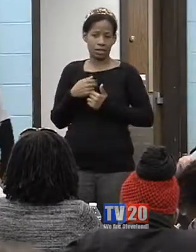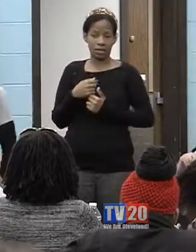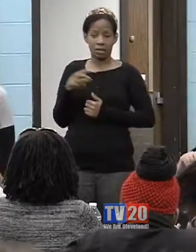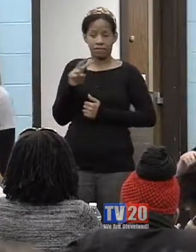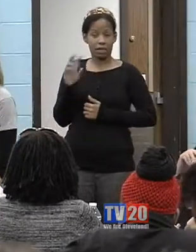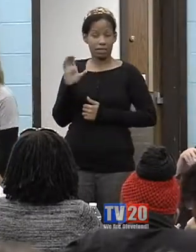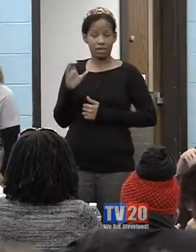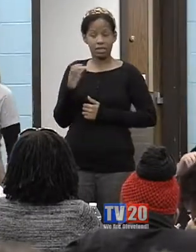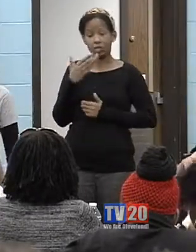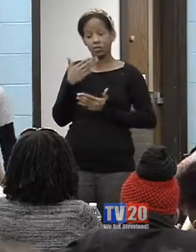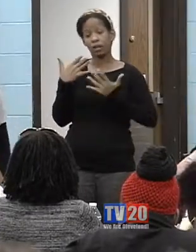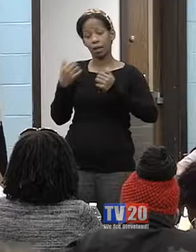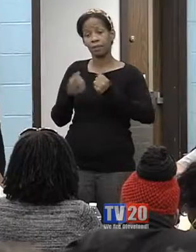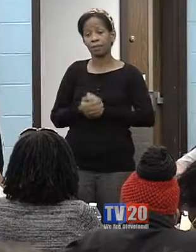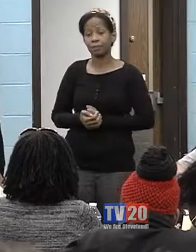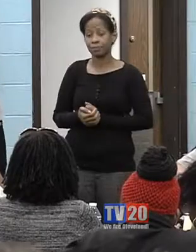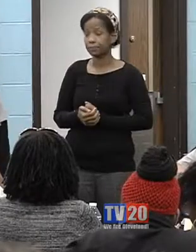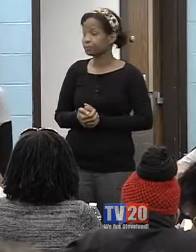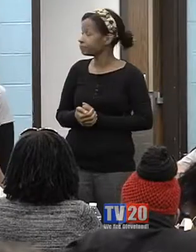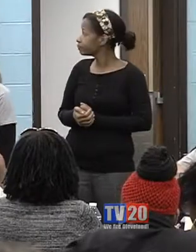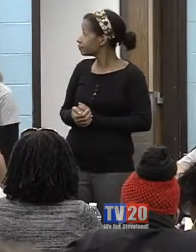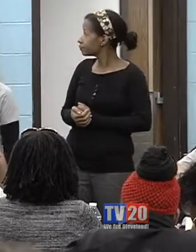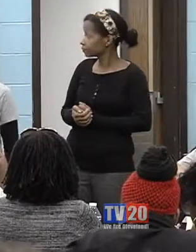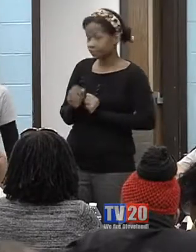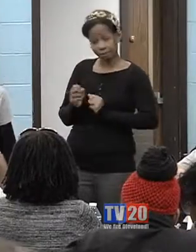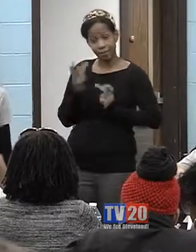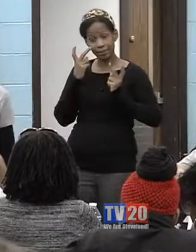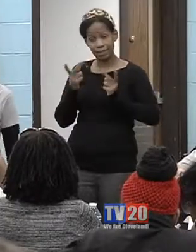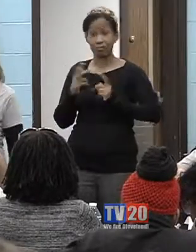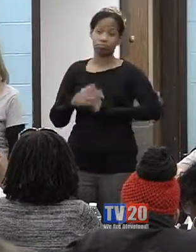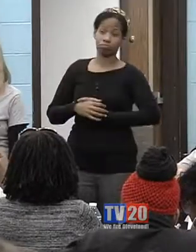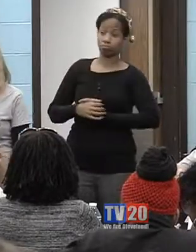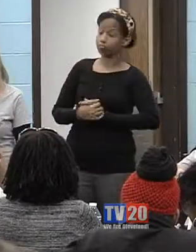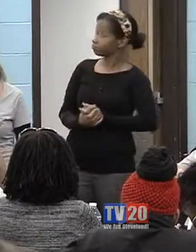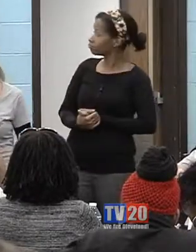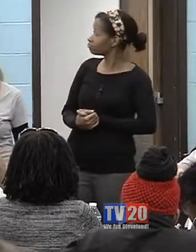C. So now we see. Now we see.